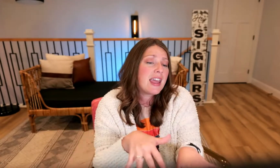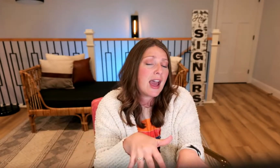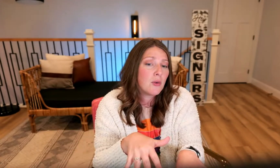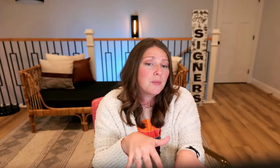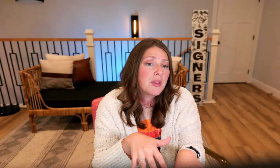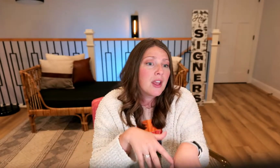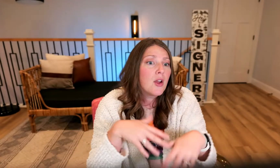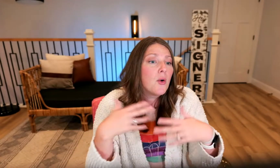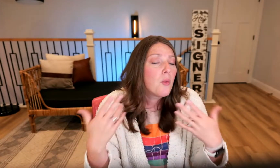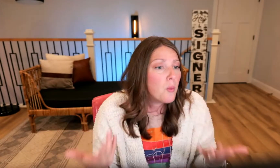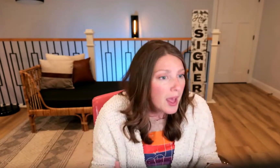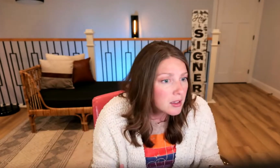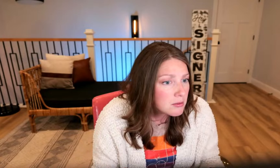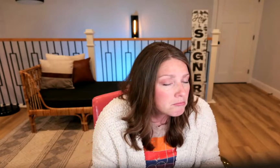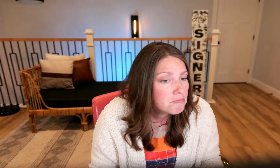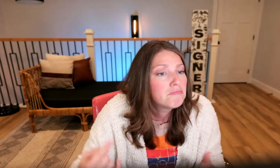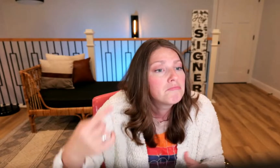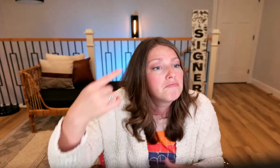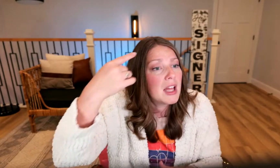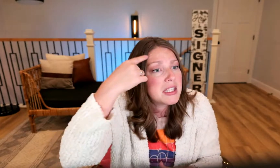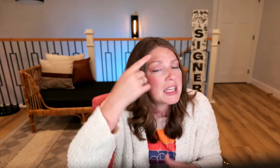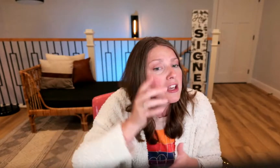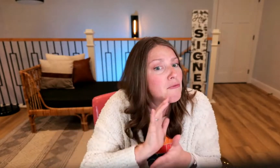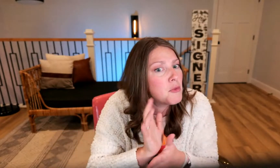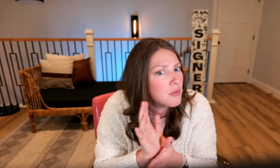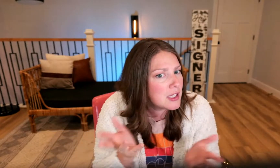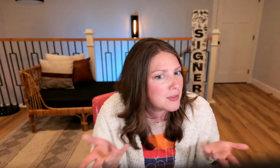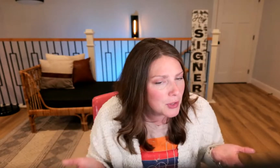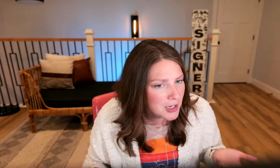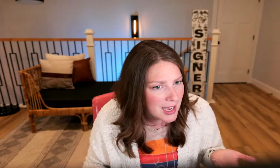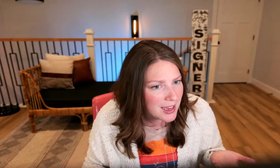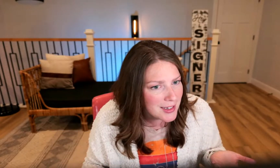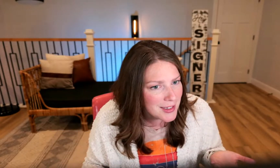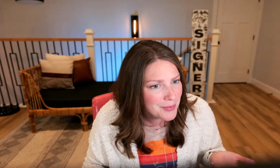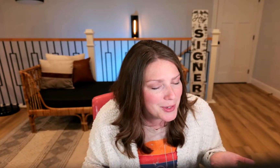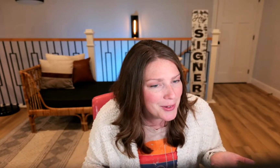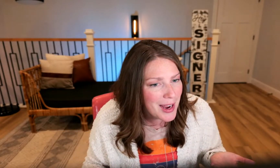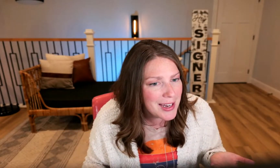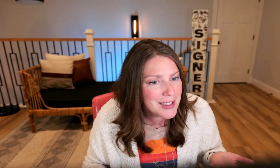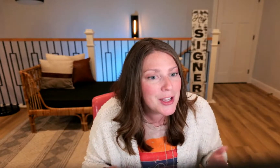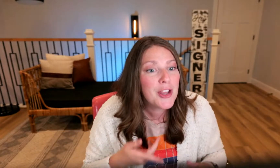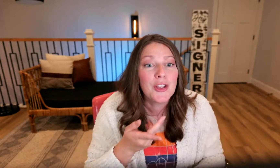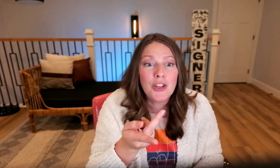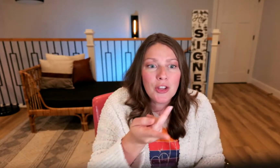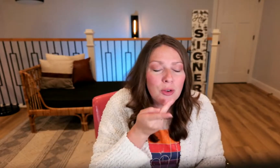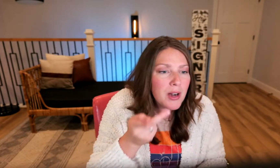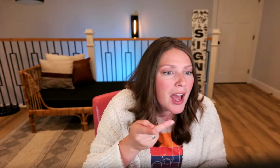out. Well, let's think of movies for a second, all right? You and I